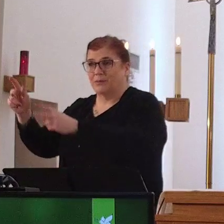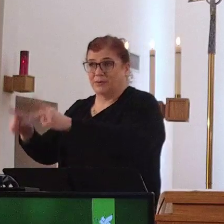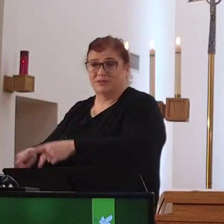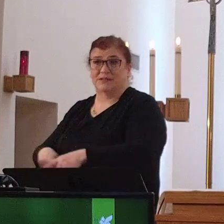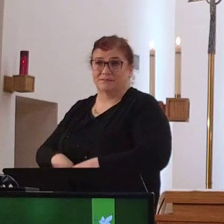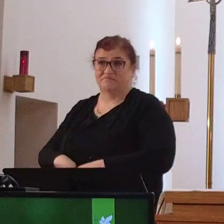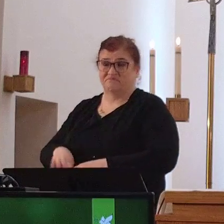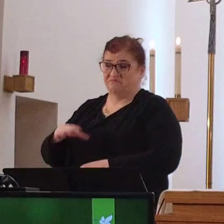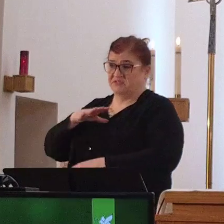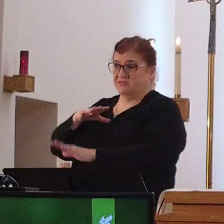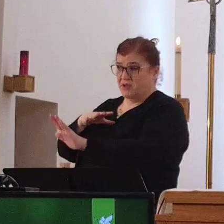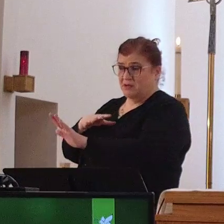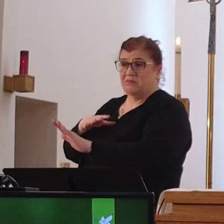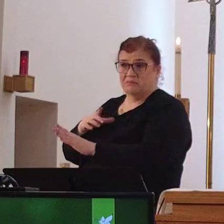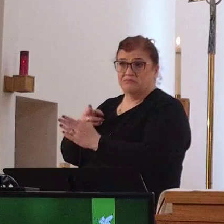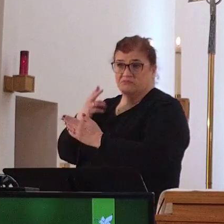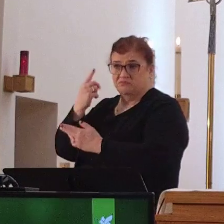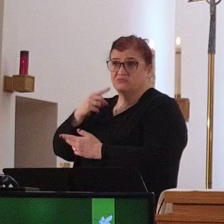else.